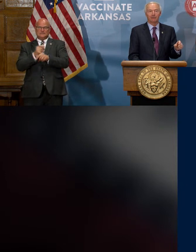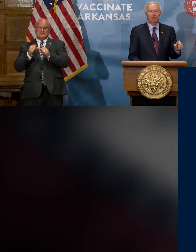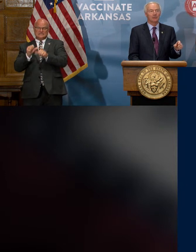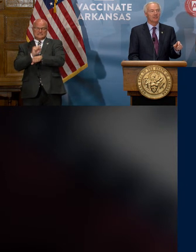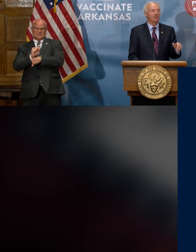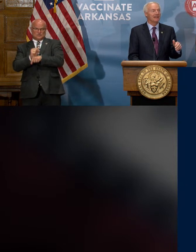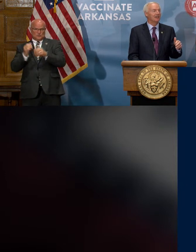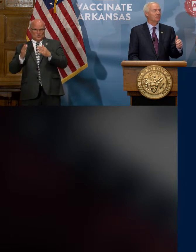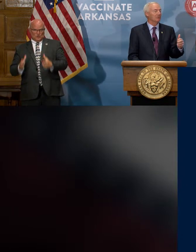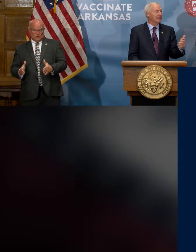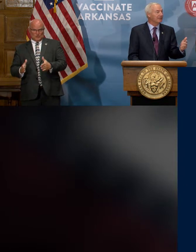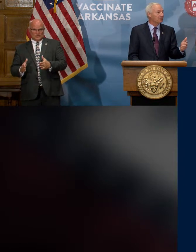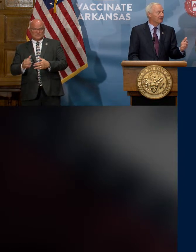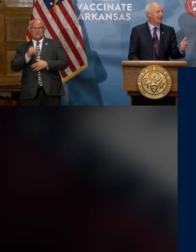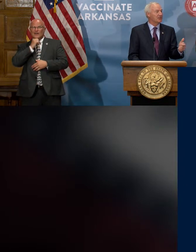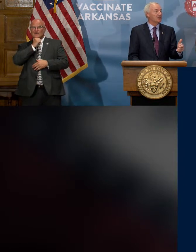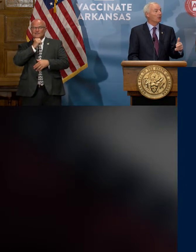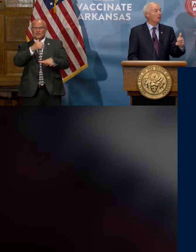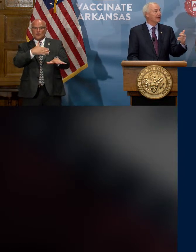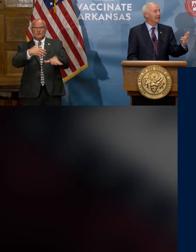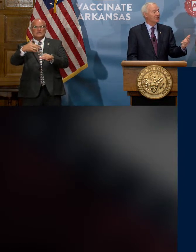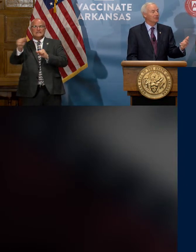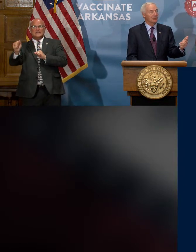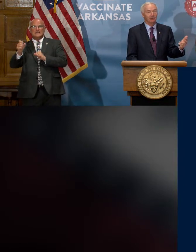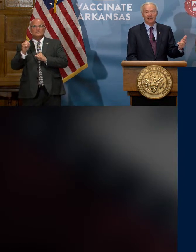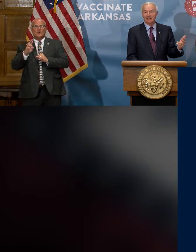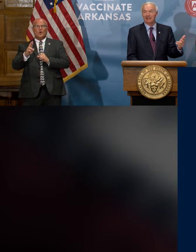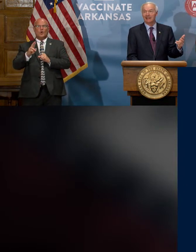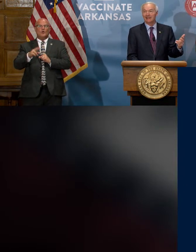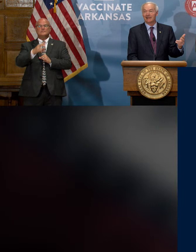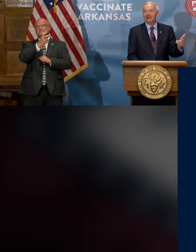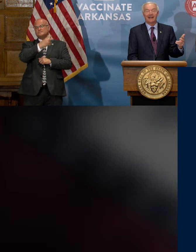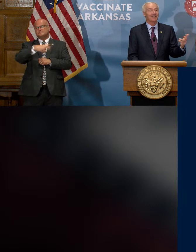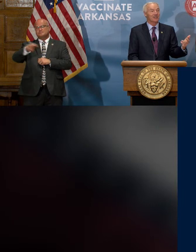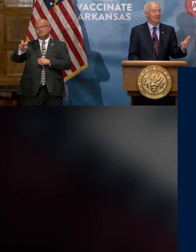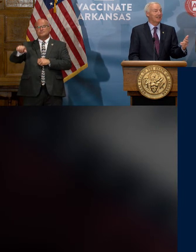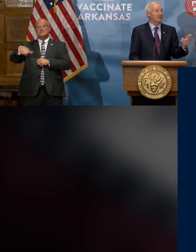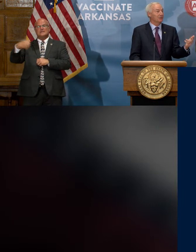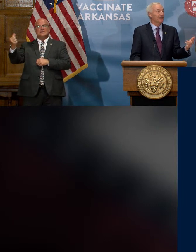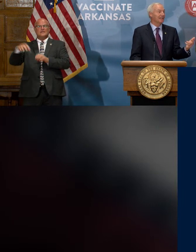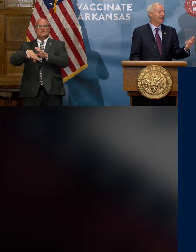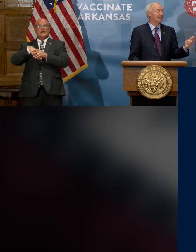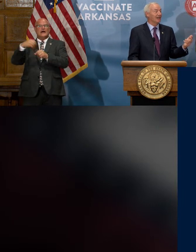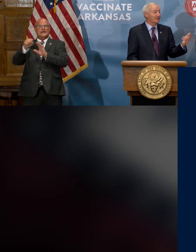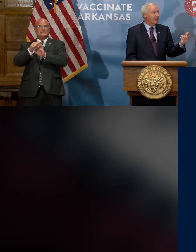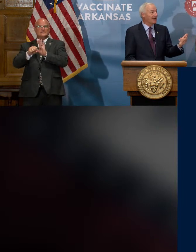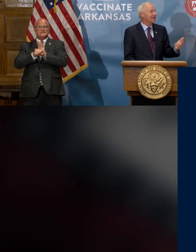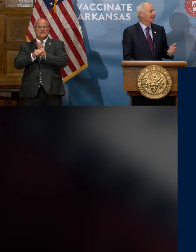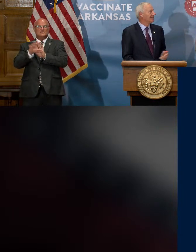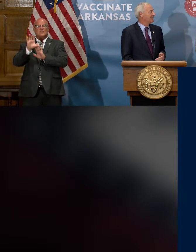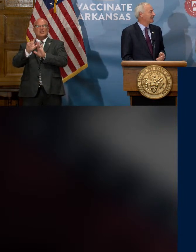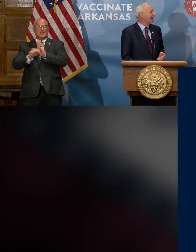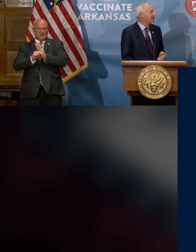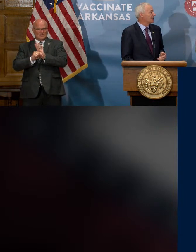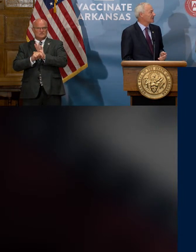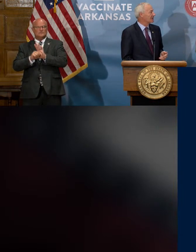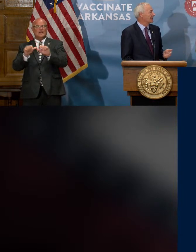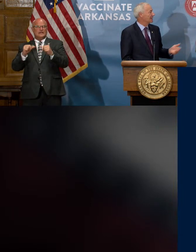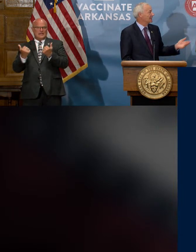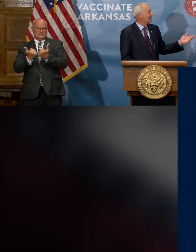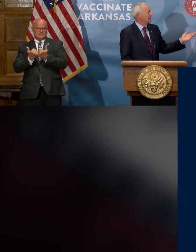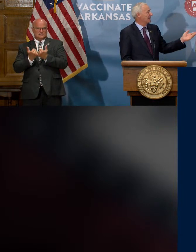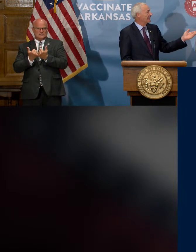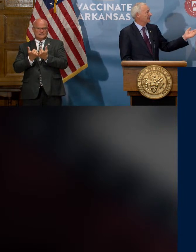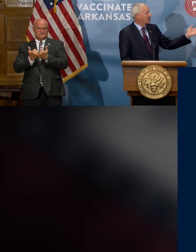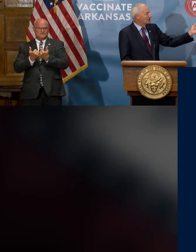existing workforce so they don't leave the profession or they go to out of state to a contract